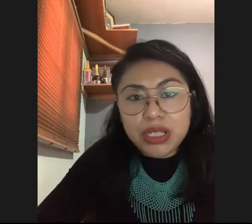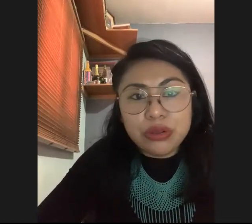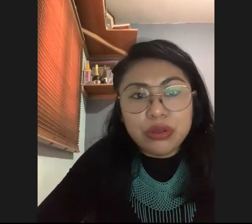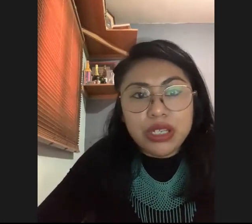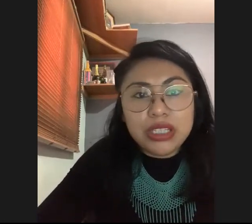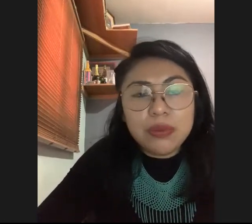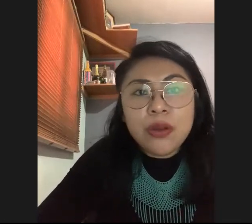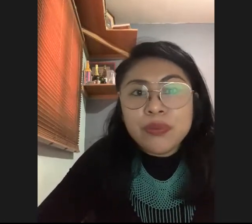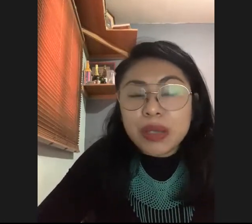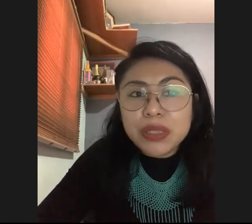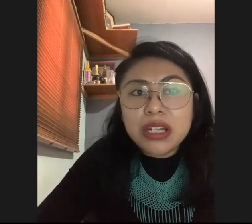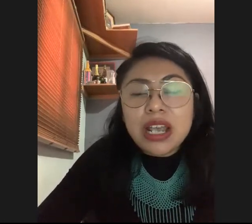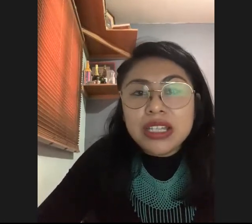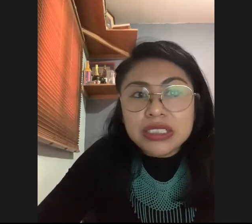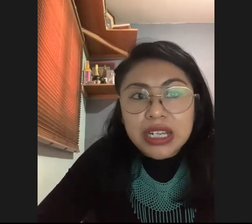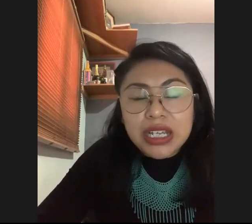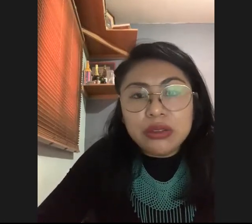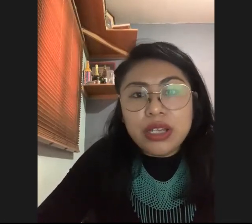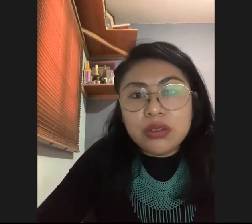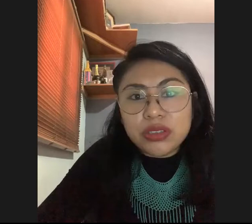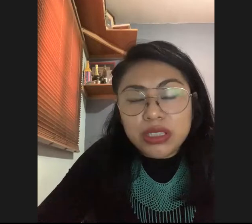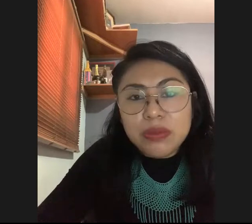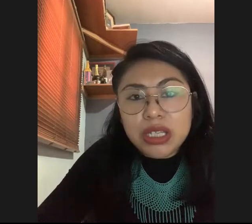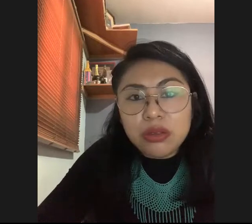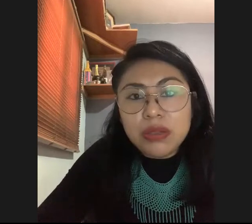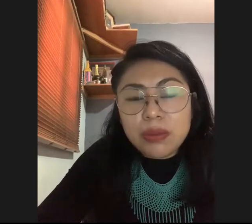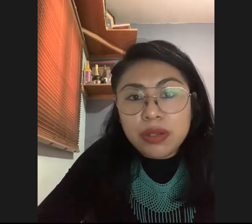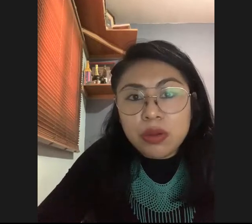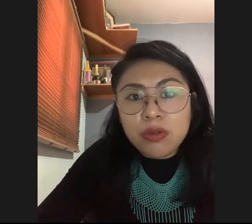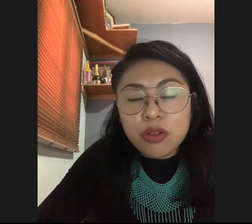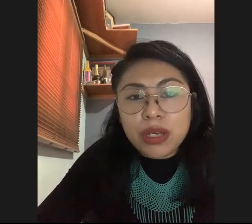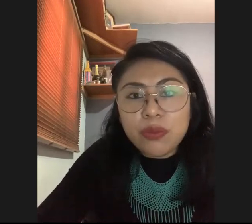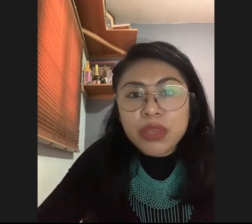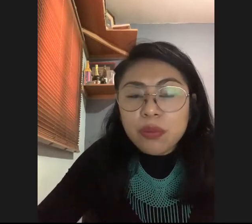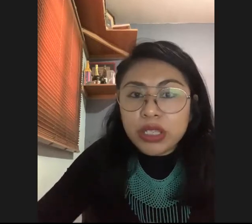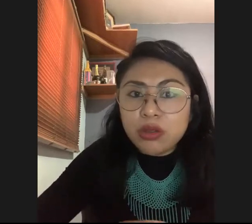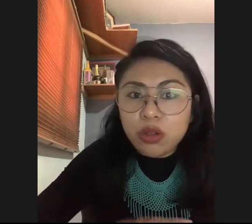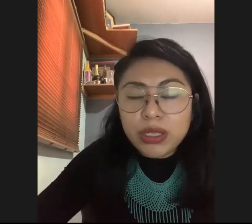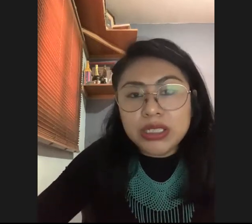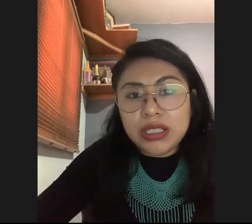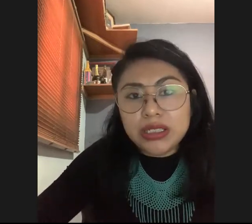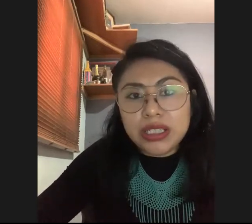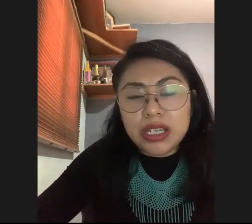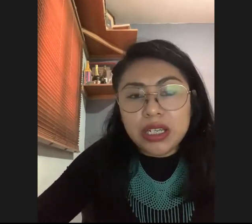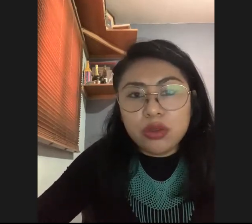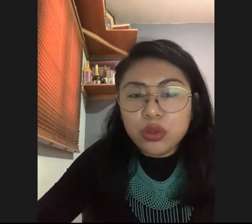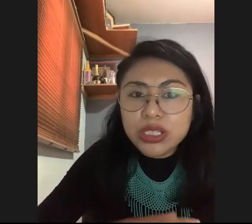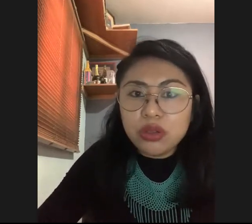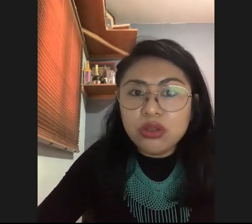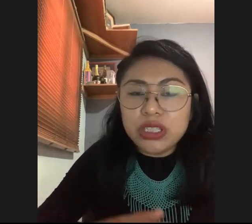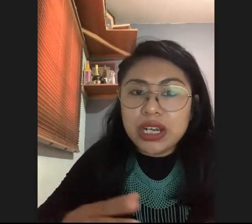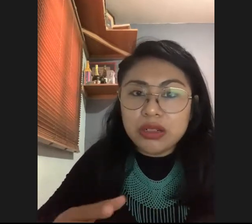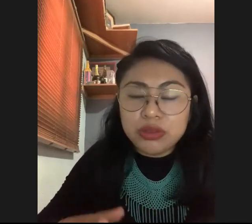seen how it is integrated into collective thinking and also by underlying the